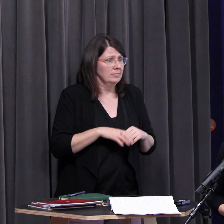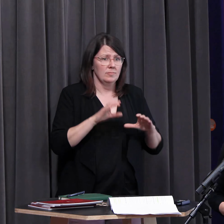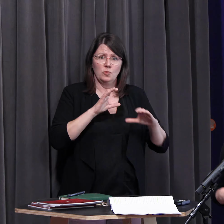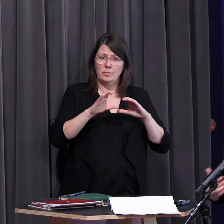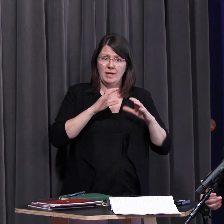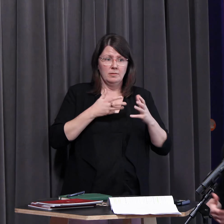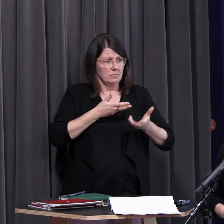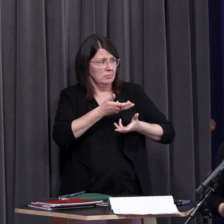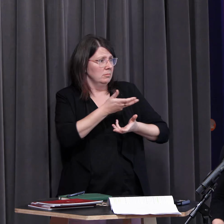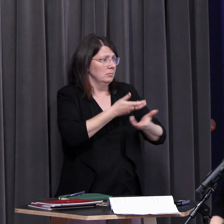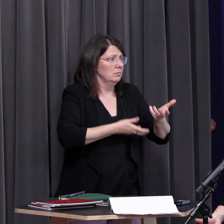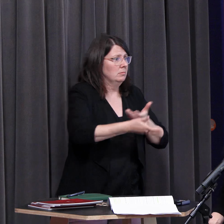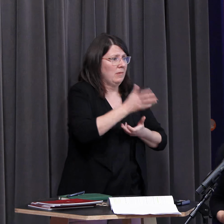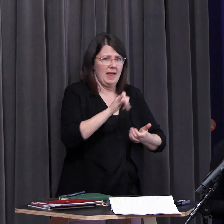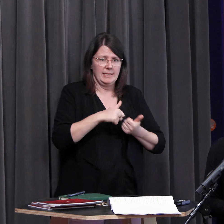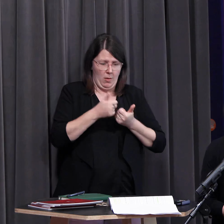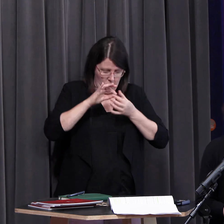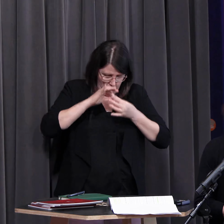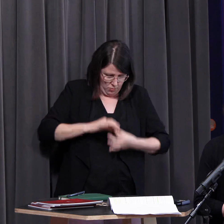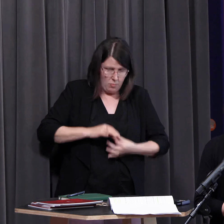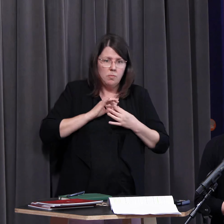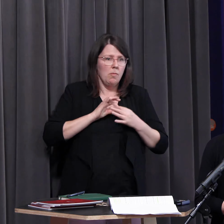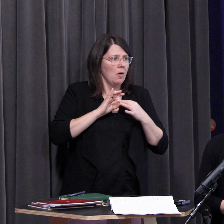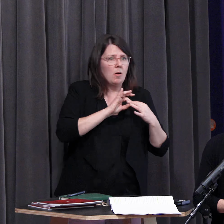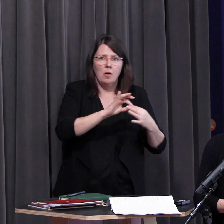to ourselves and to each other and to the whole world around